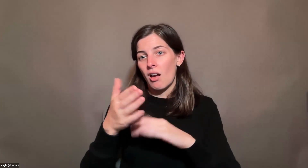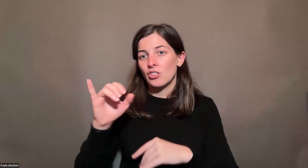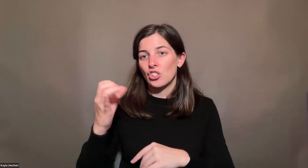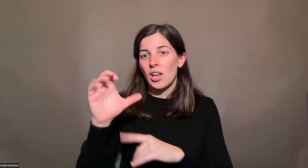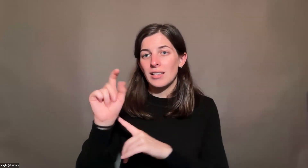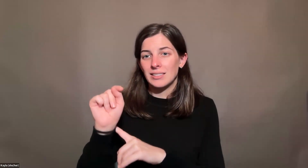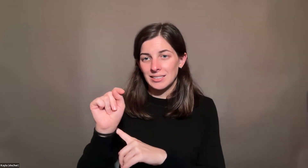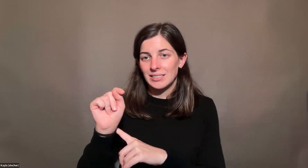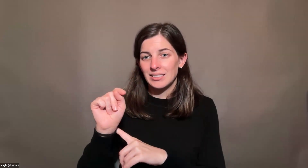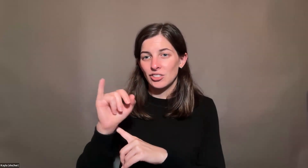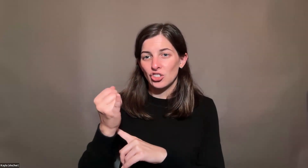coverage,